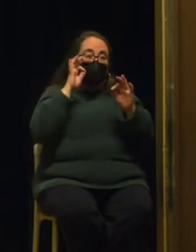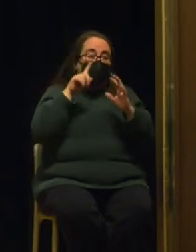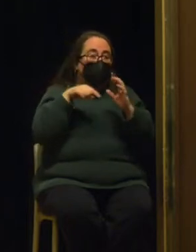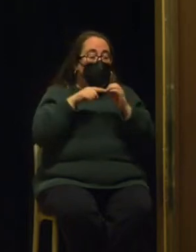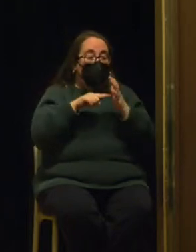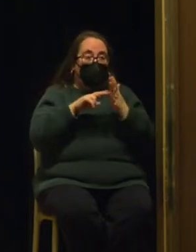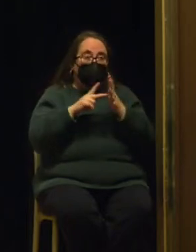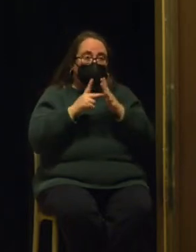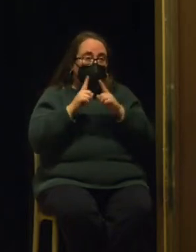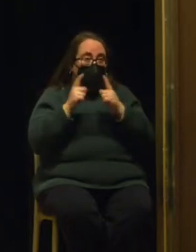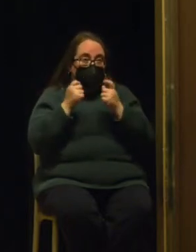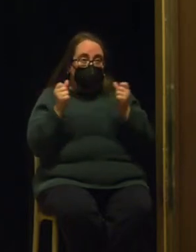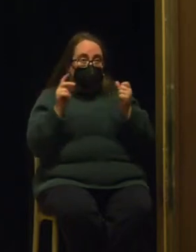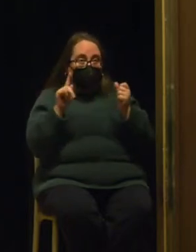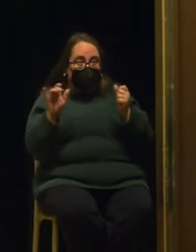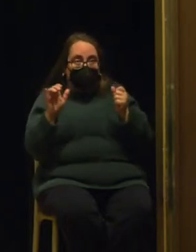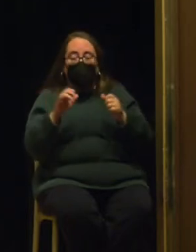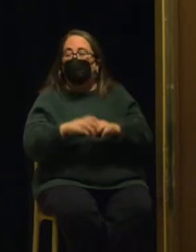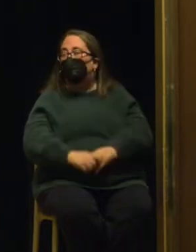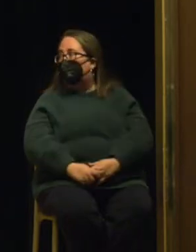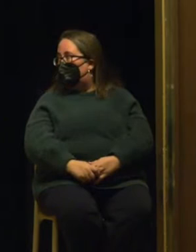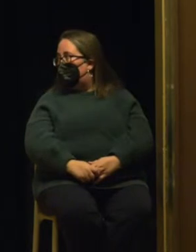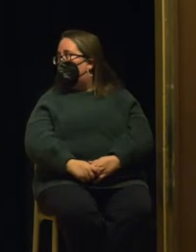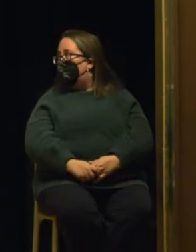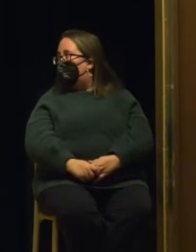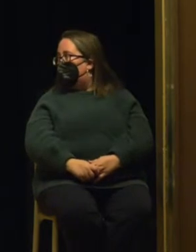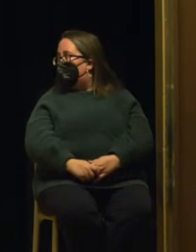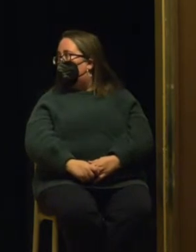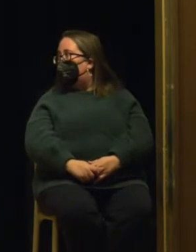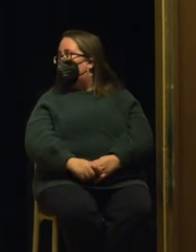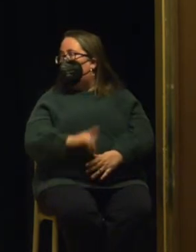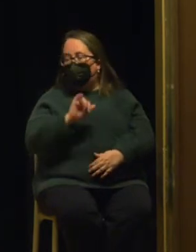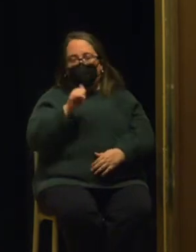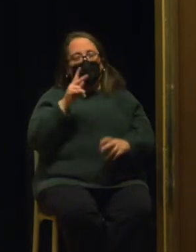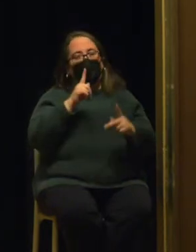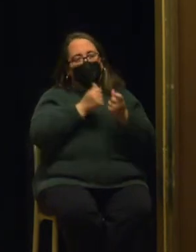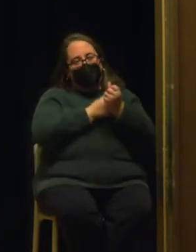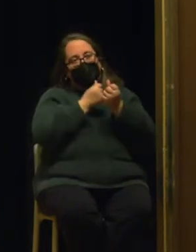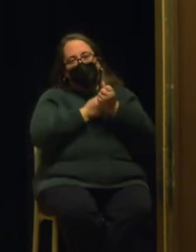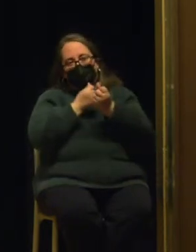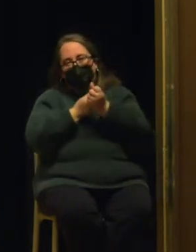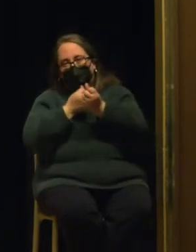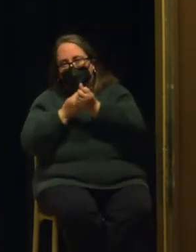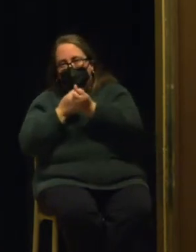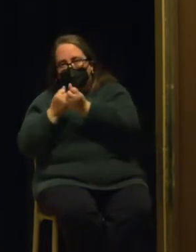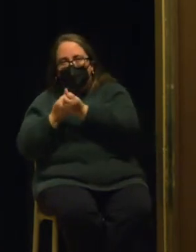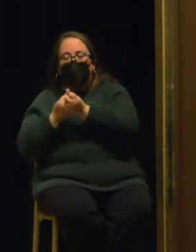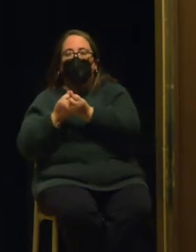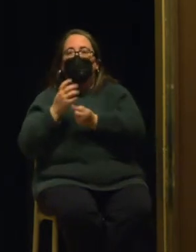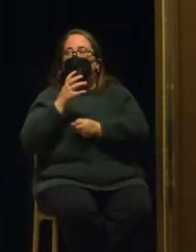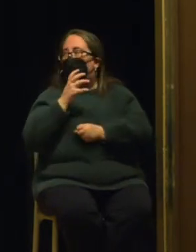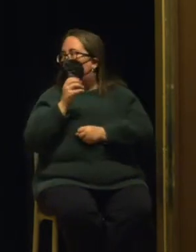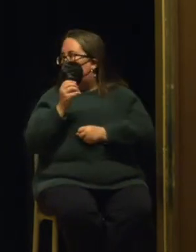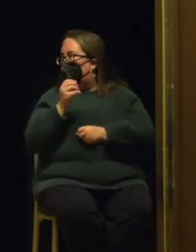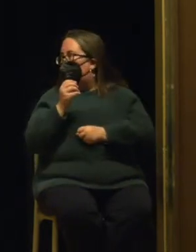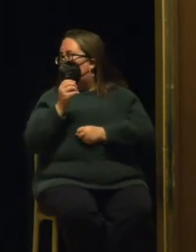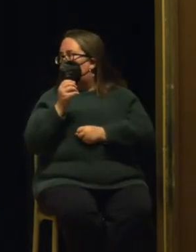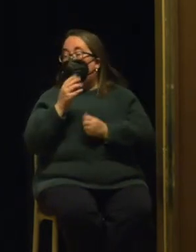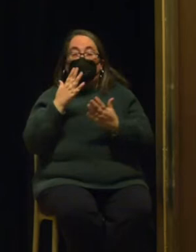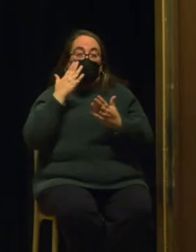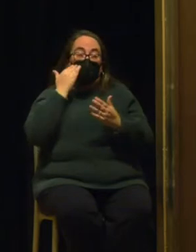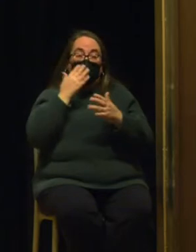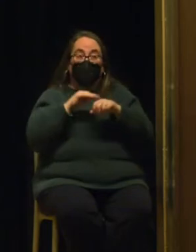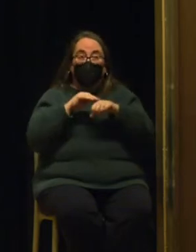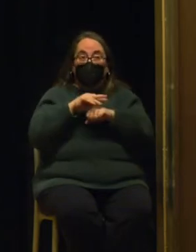public. And he had John Malone as a backer and other people as backers. And I don't know if they advised him